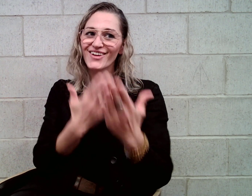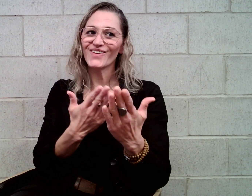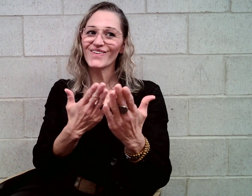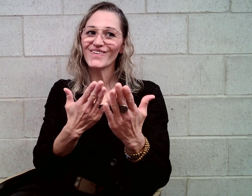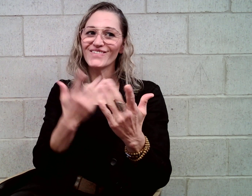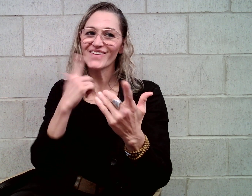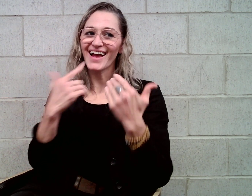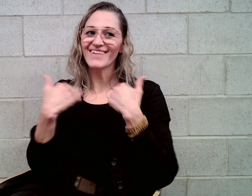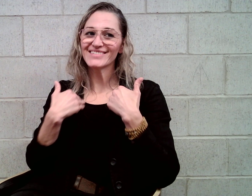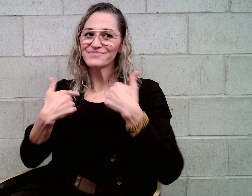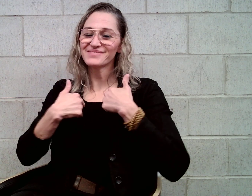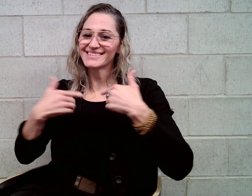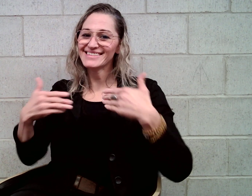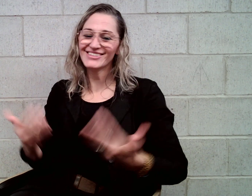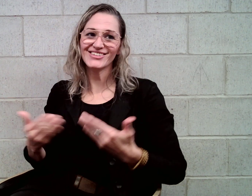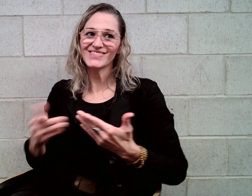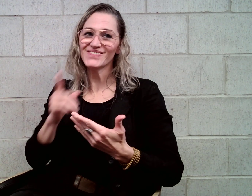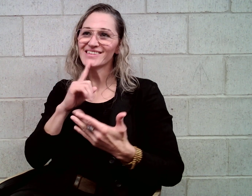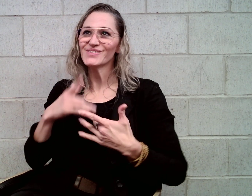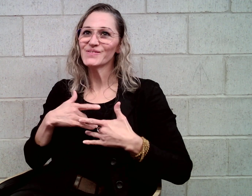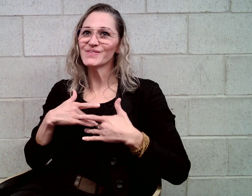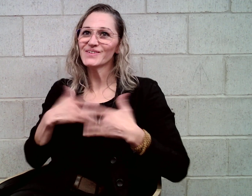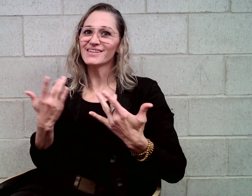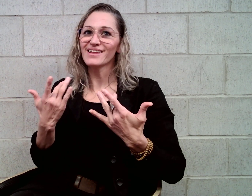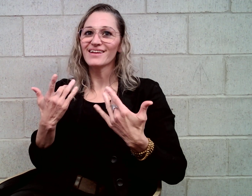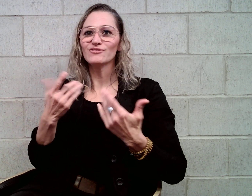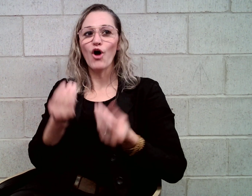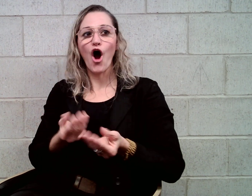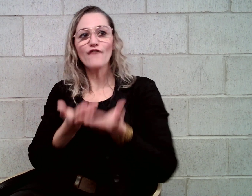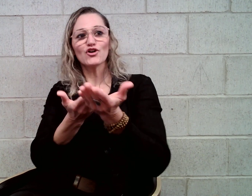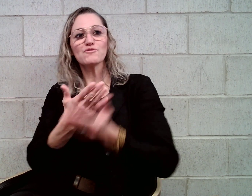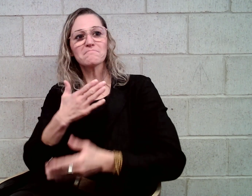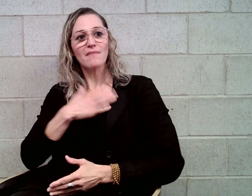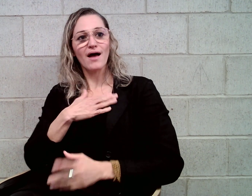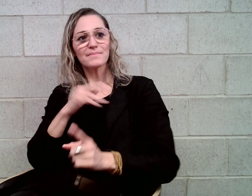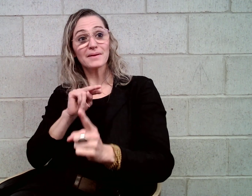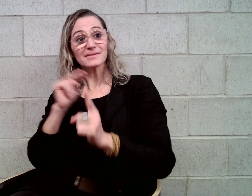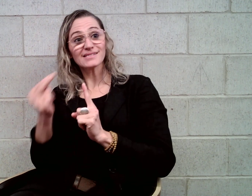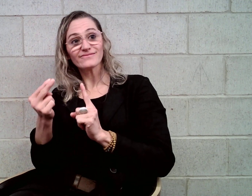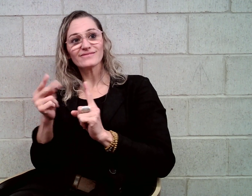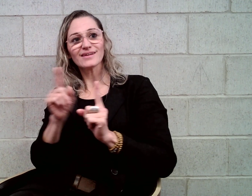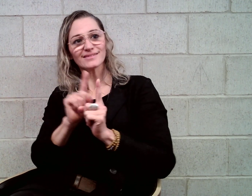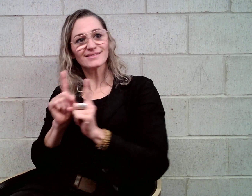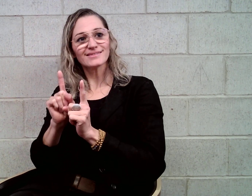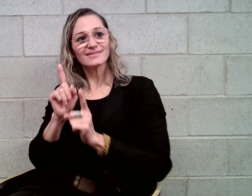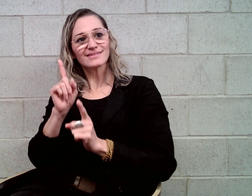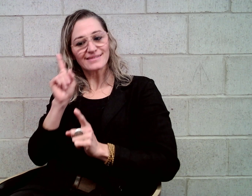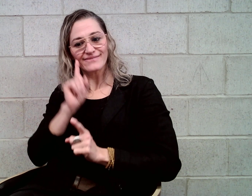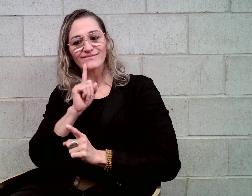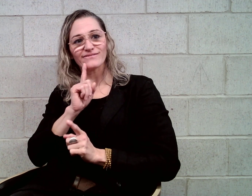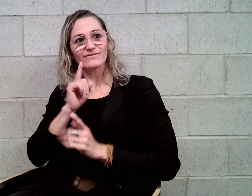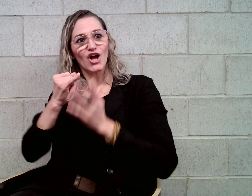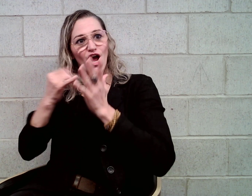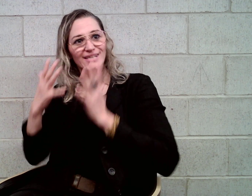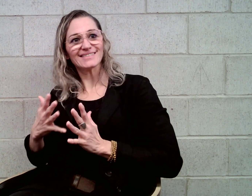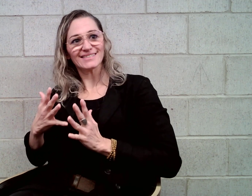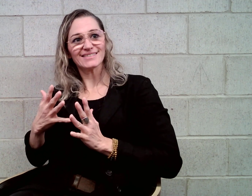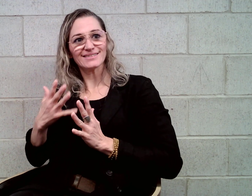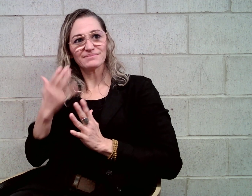First, I want to say, Jeff, thank you for having me. It is a thrill to have the opportunity to offer my perspective as a